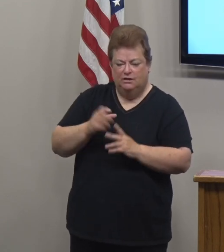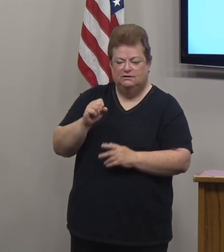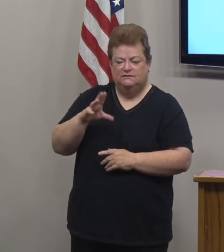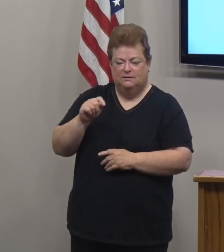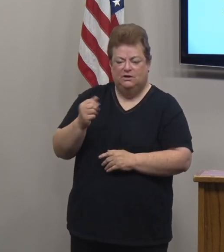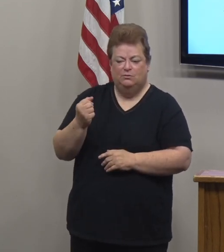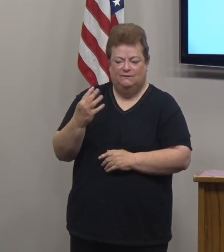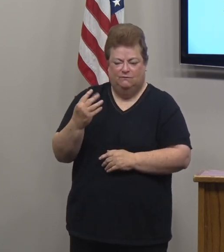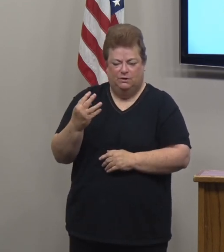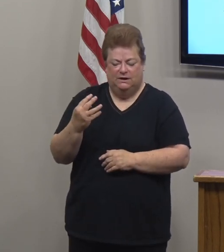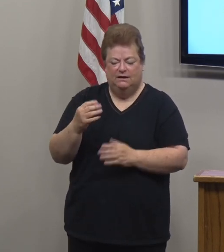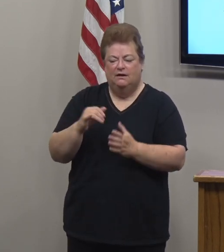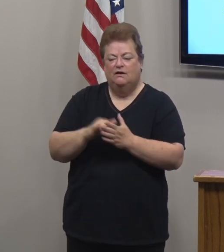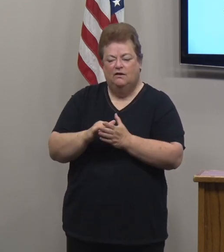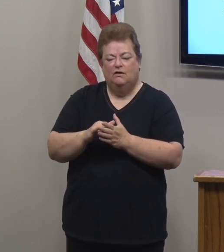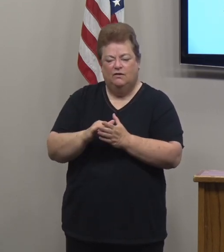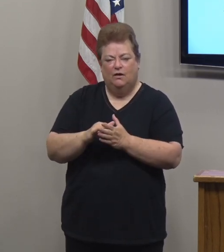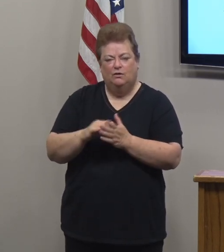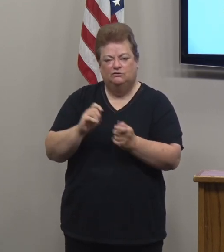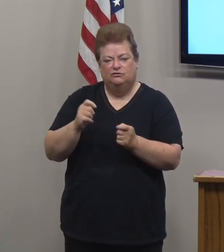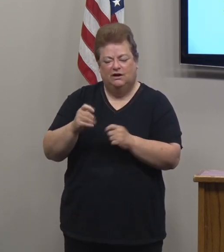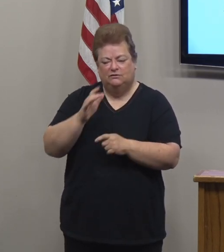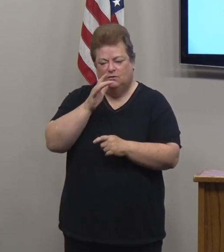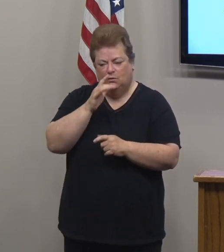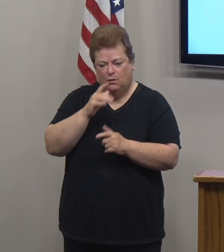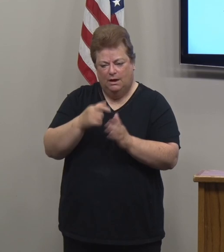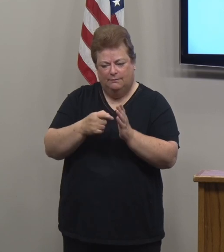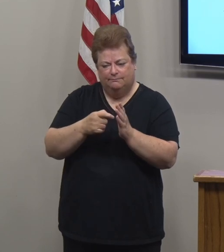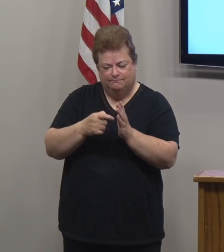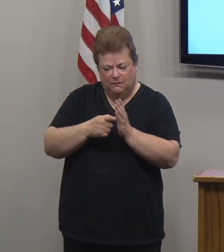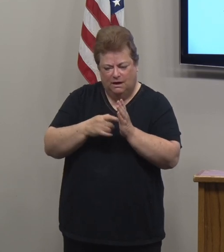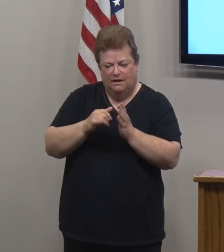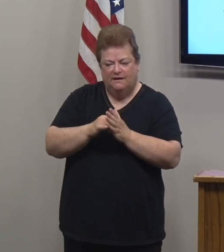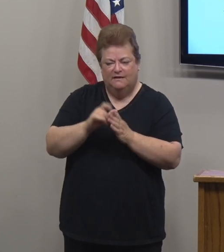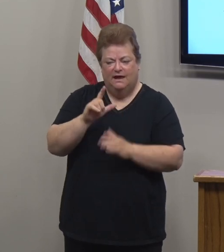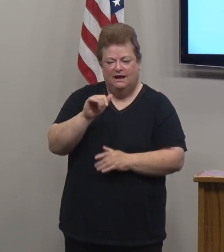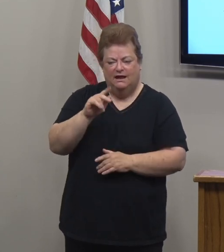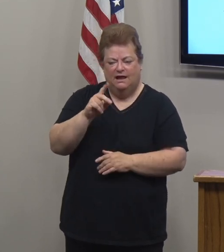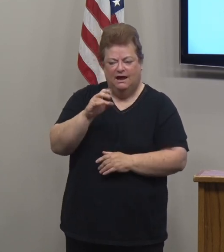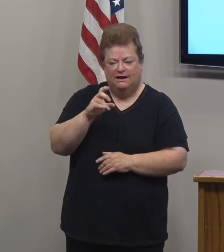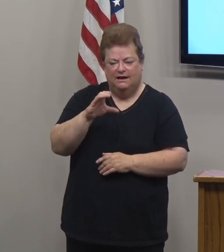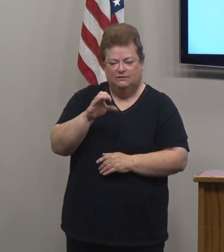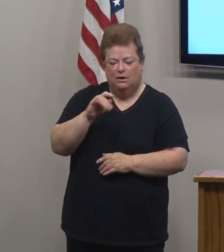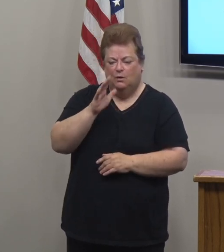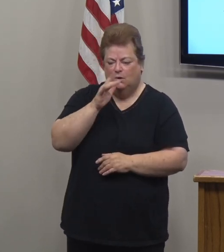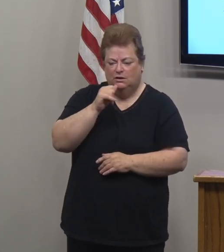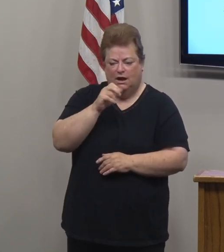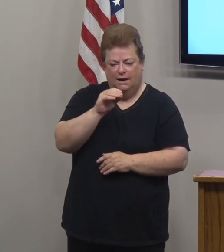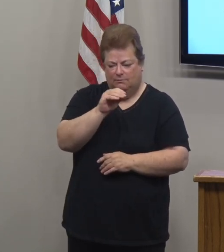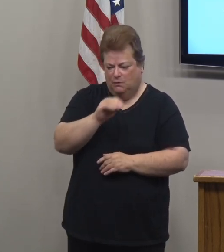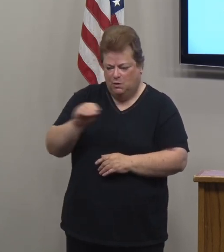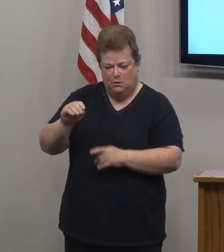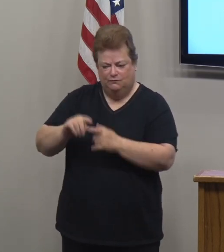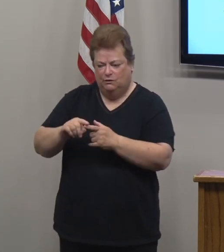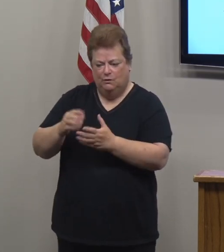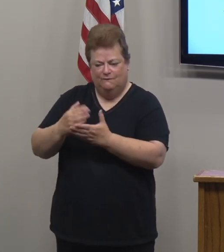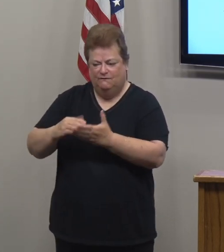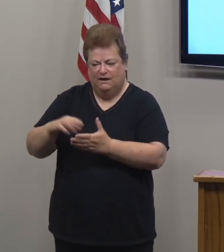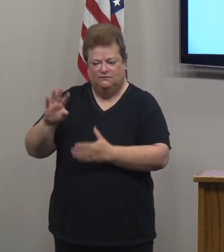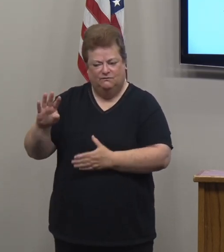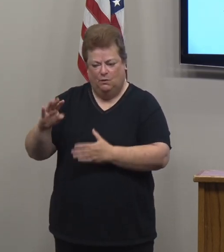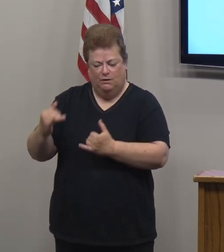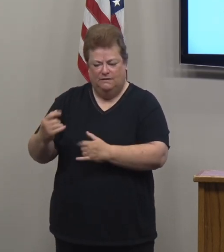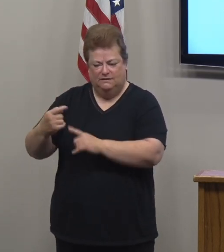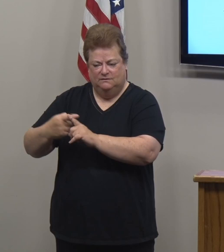14th. Those changes will clarify that Lancaster County does not intend to move into phase four this month.